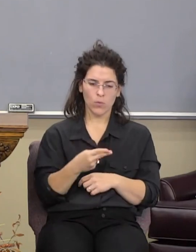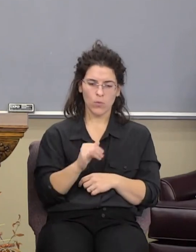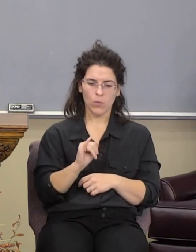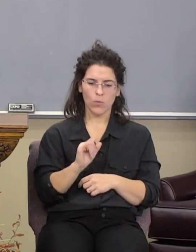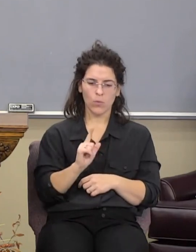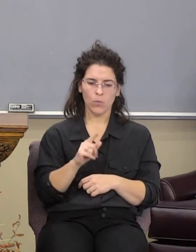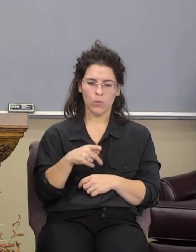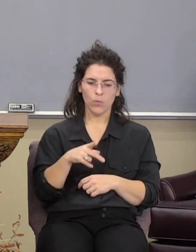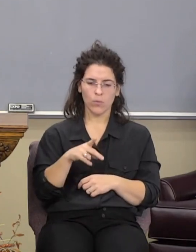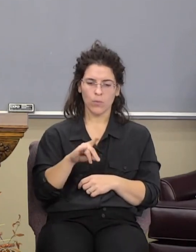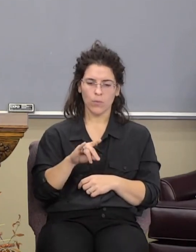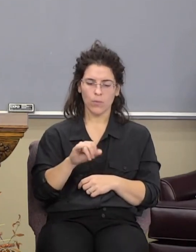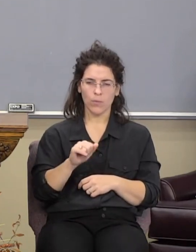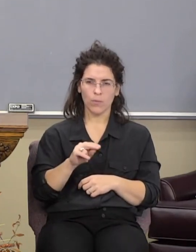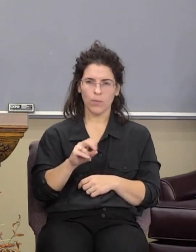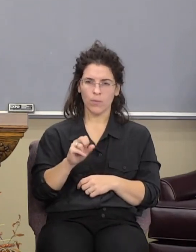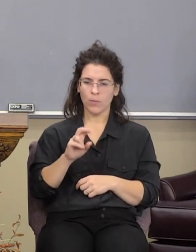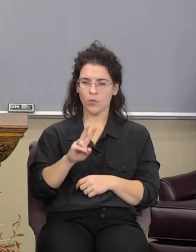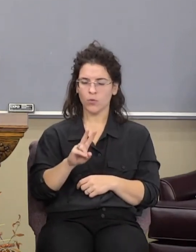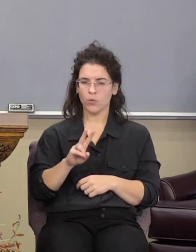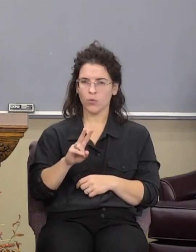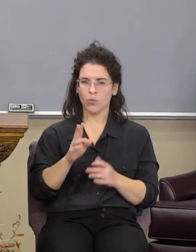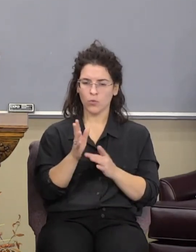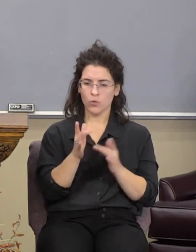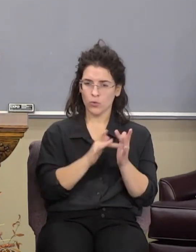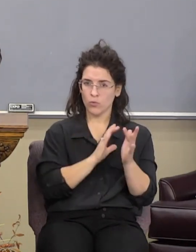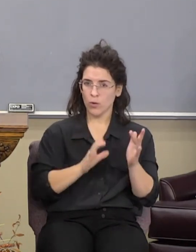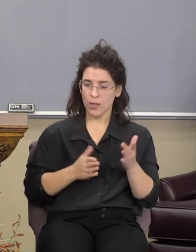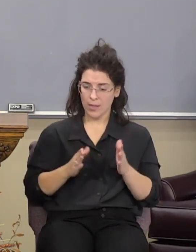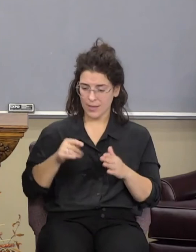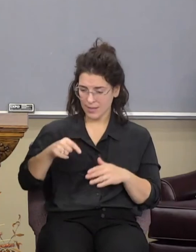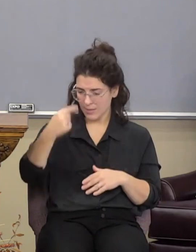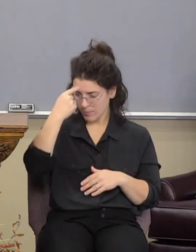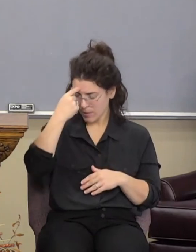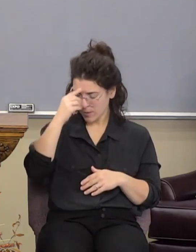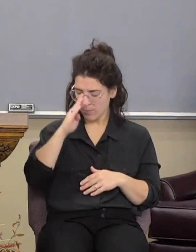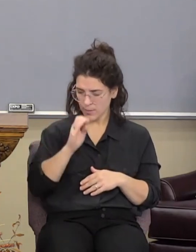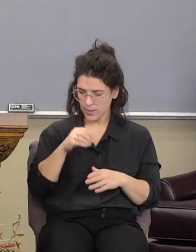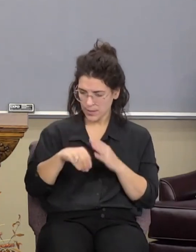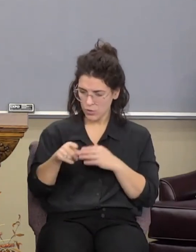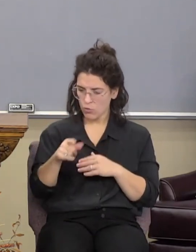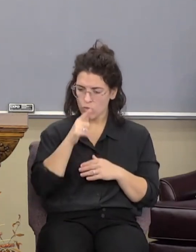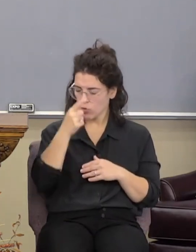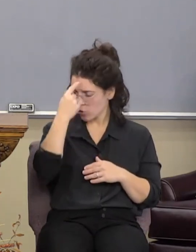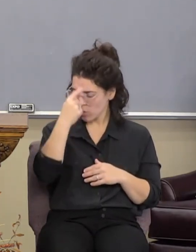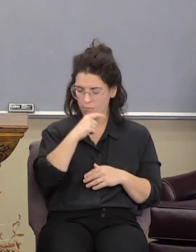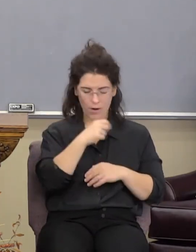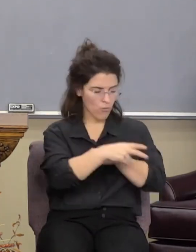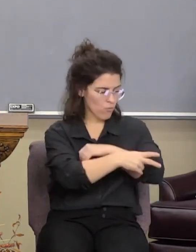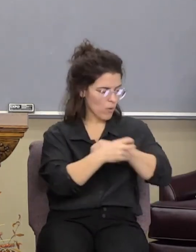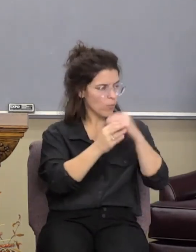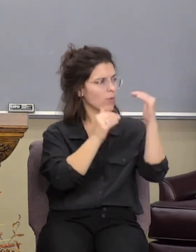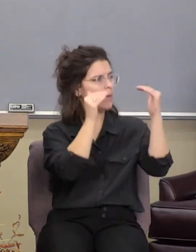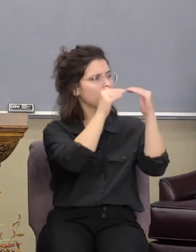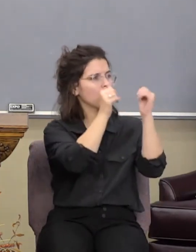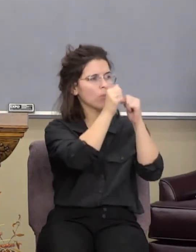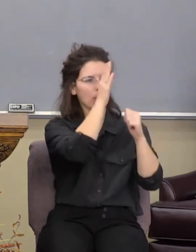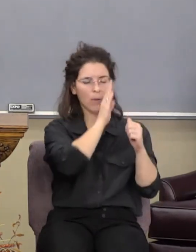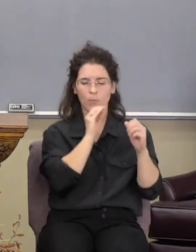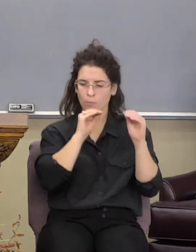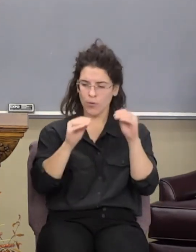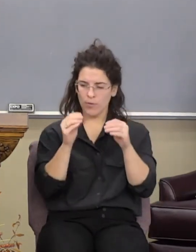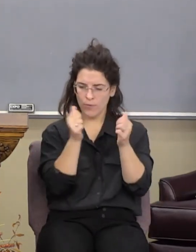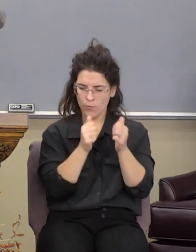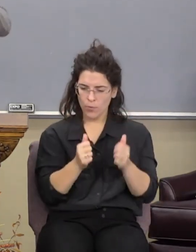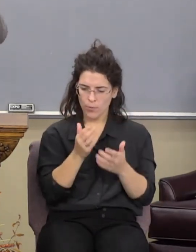Jesus Christ? Let this mind be in you, who thought it not robbery to be equal with God, but put upon himself the form of a servant, was